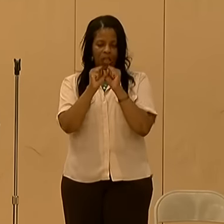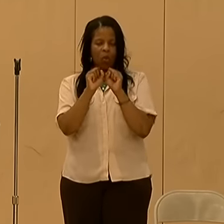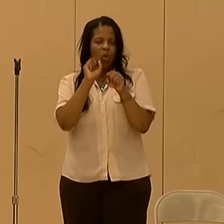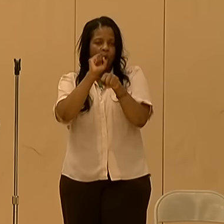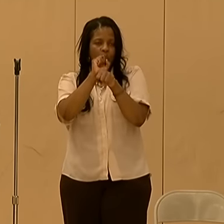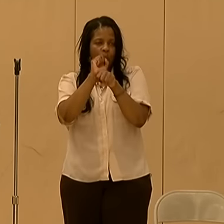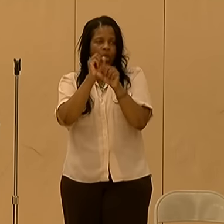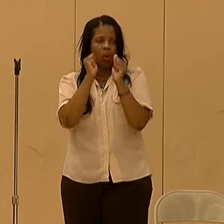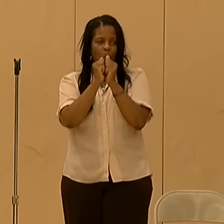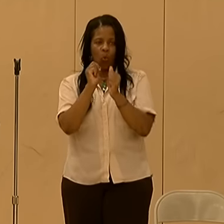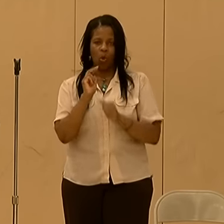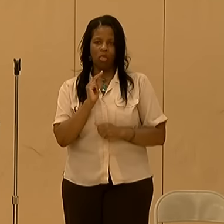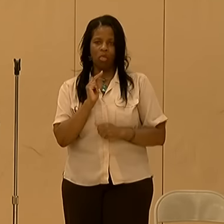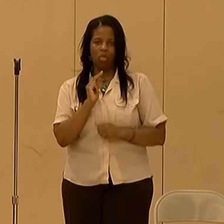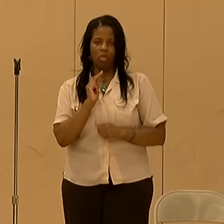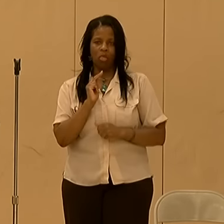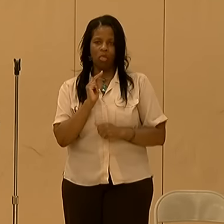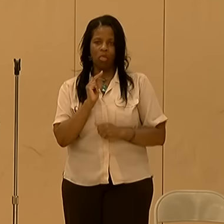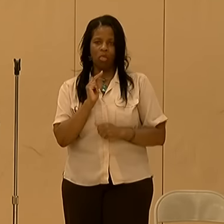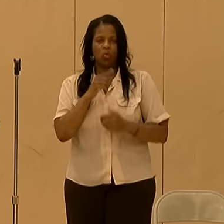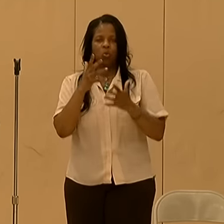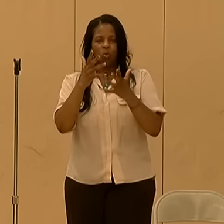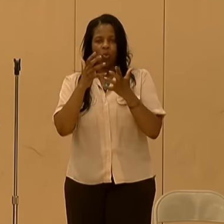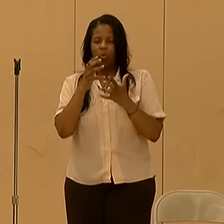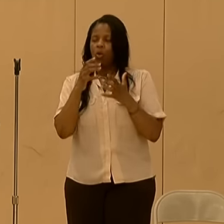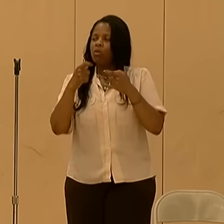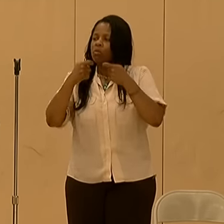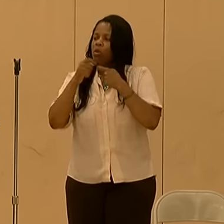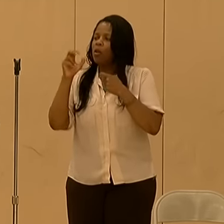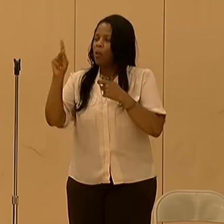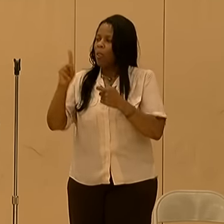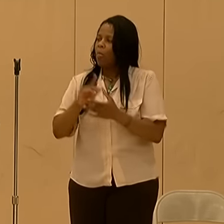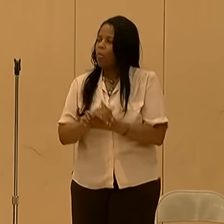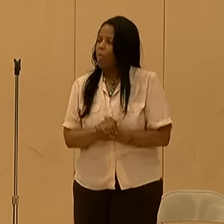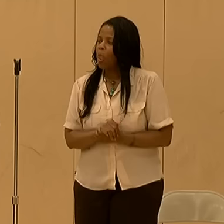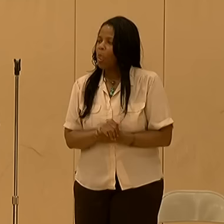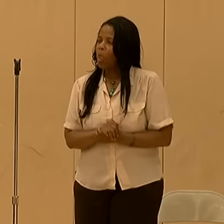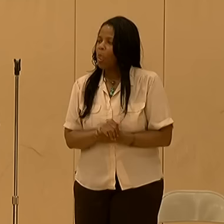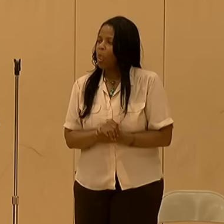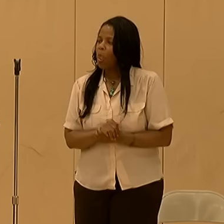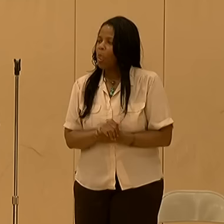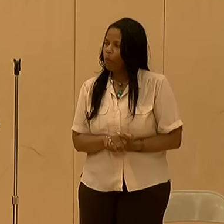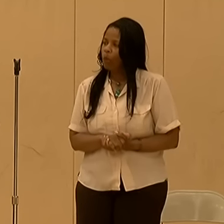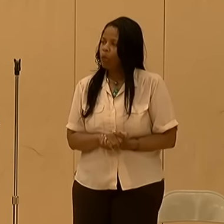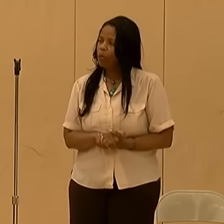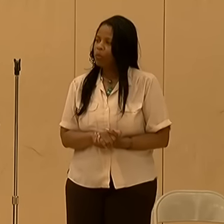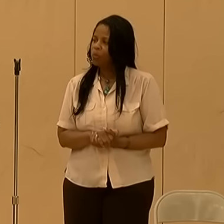hand with us because we want the power restored as well. And the question for you, yes, please.